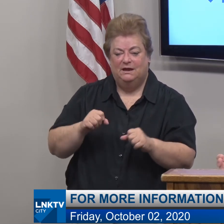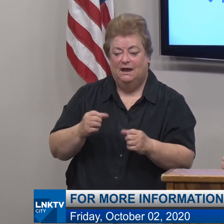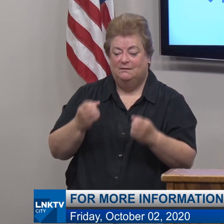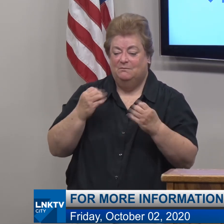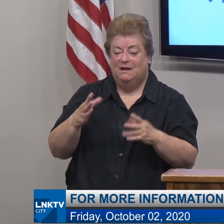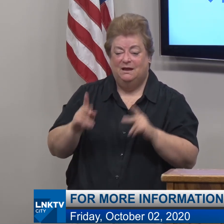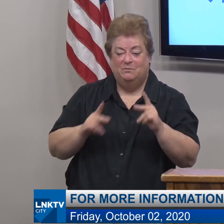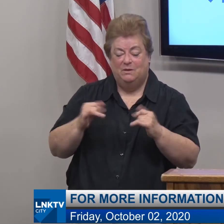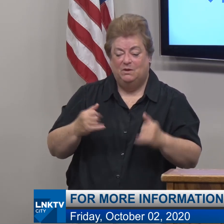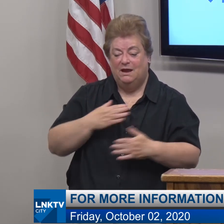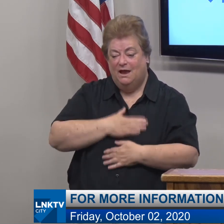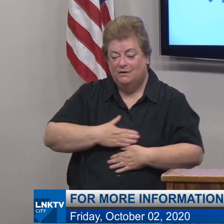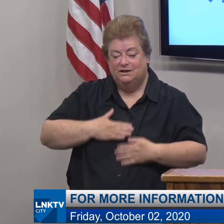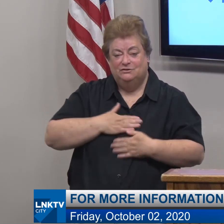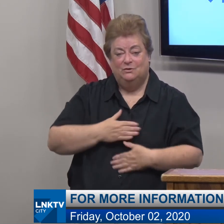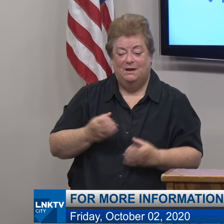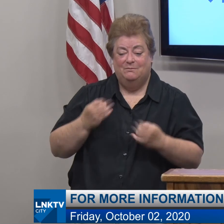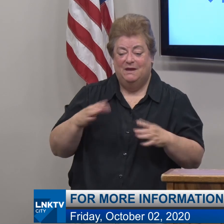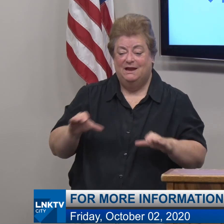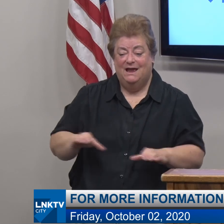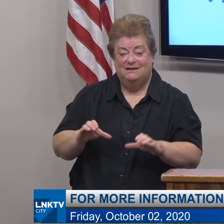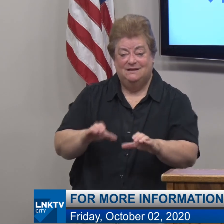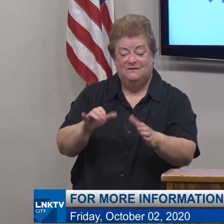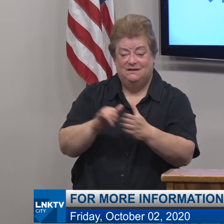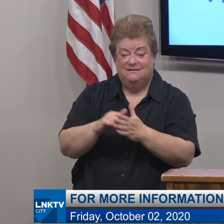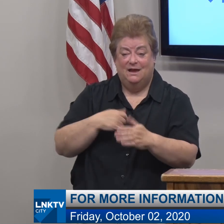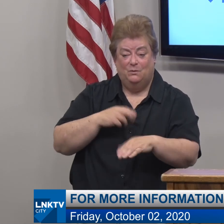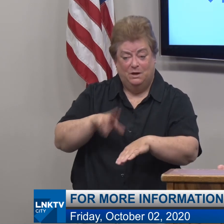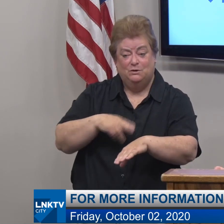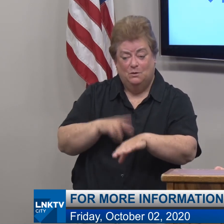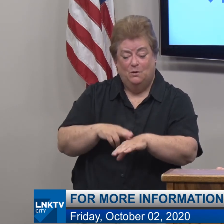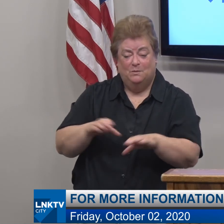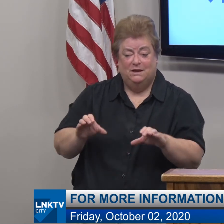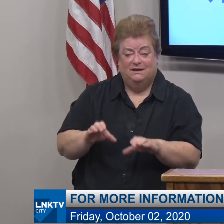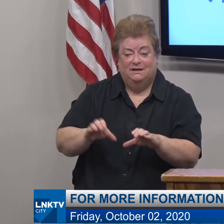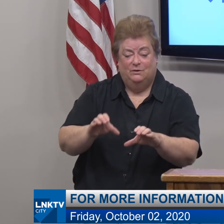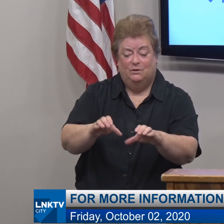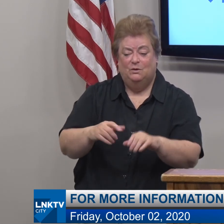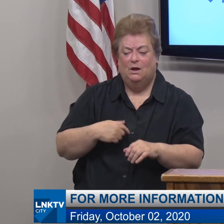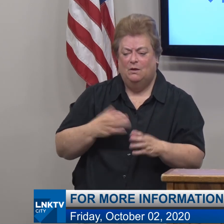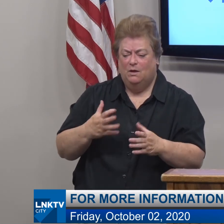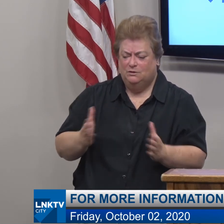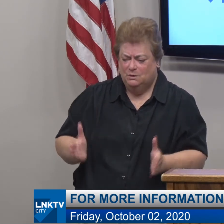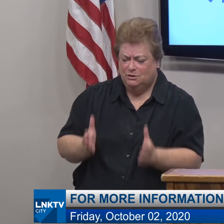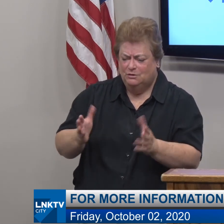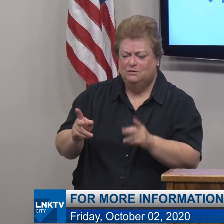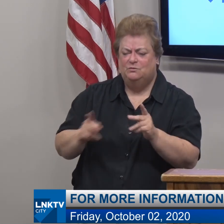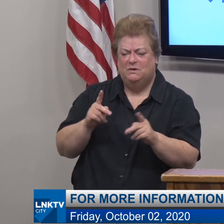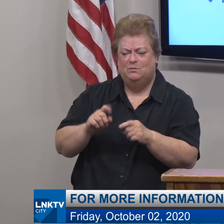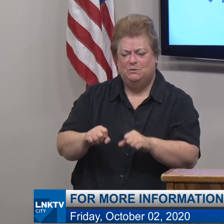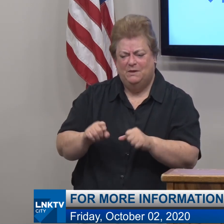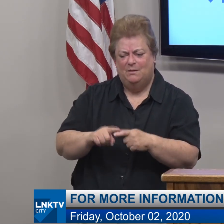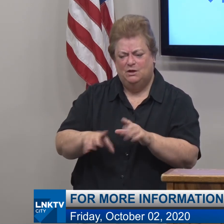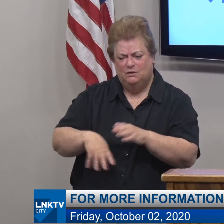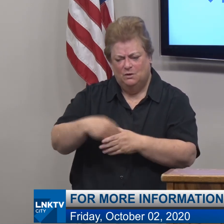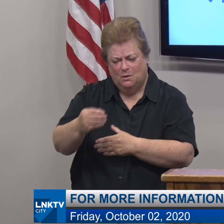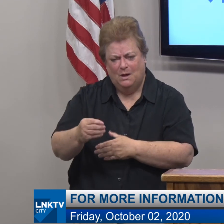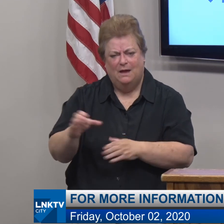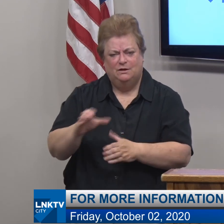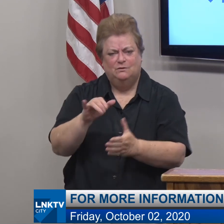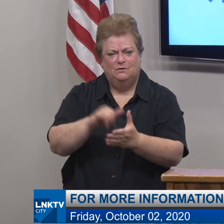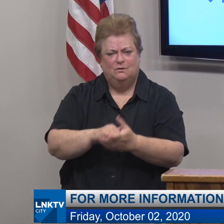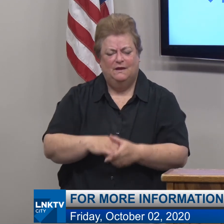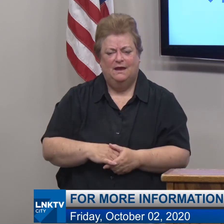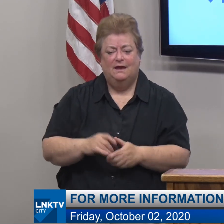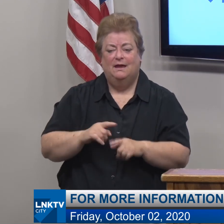enjoying many of the activities that we normally do, and I want to encourage people to get out and do that, but